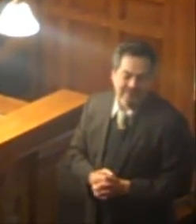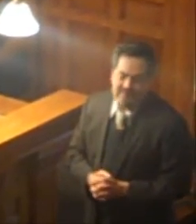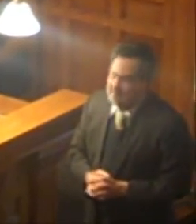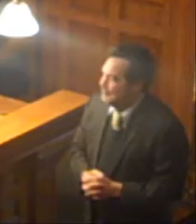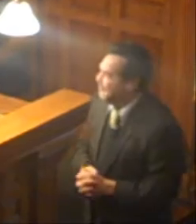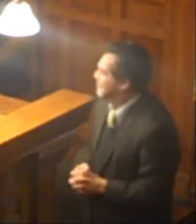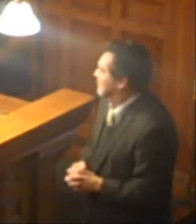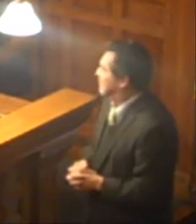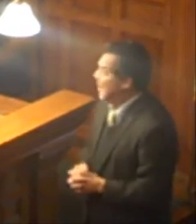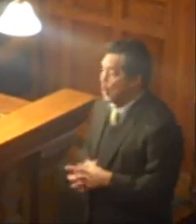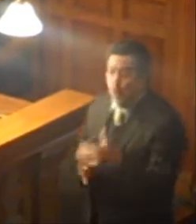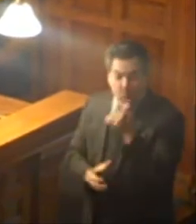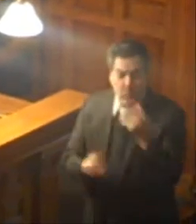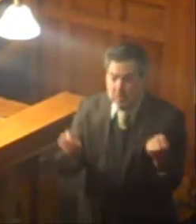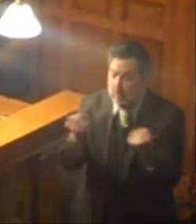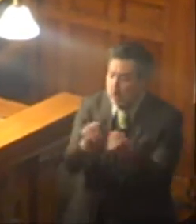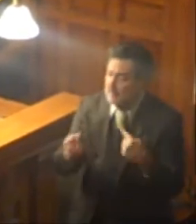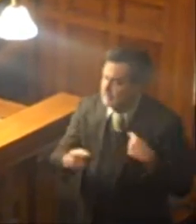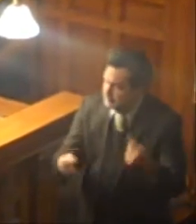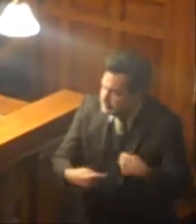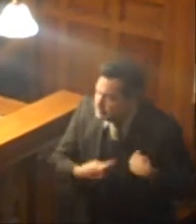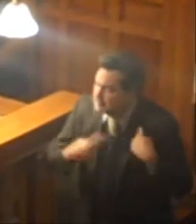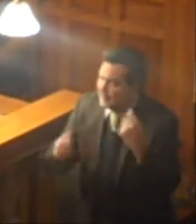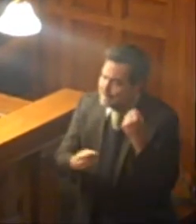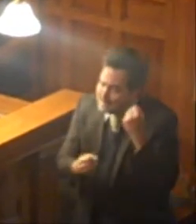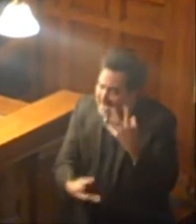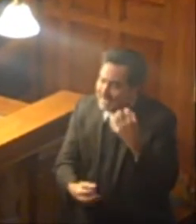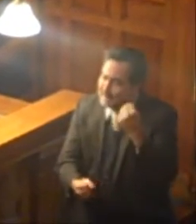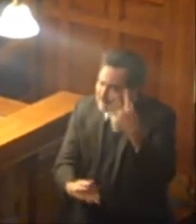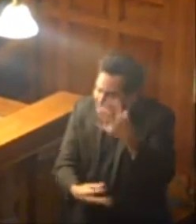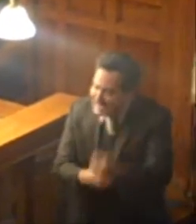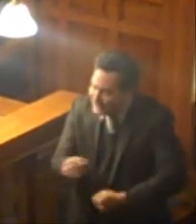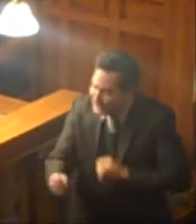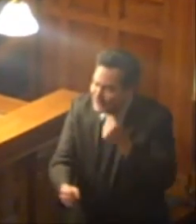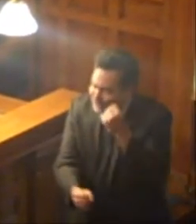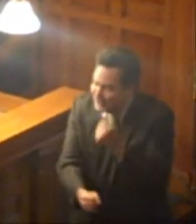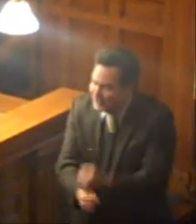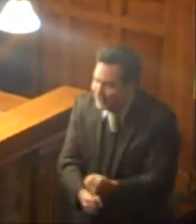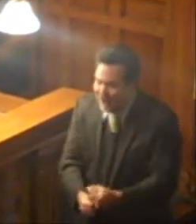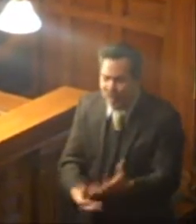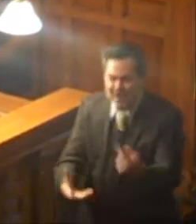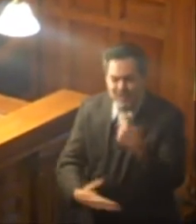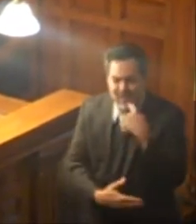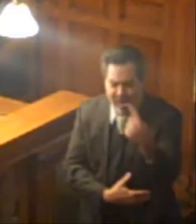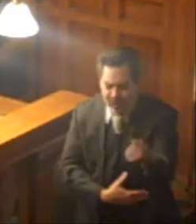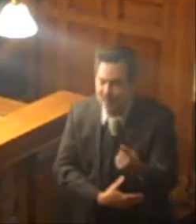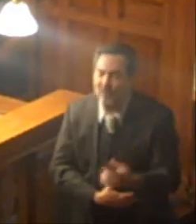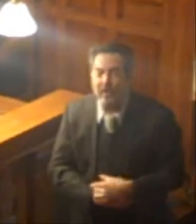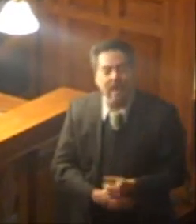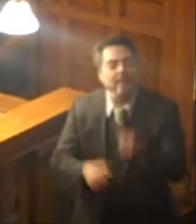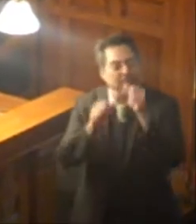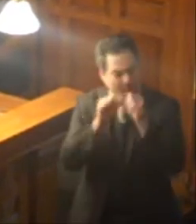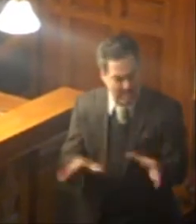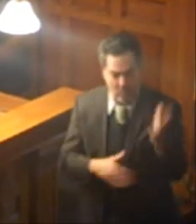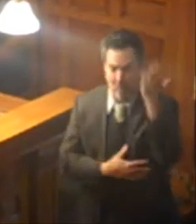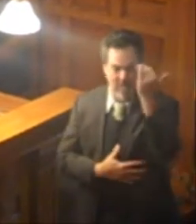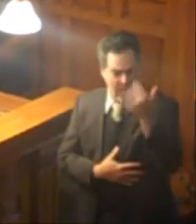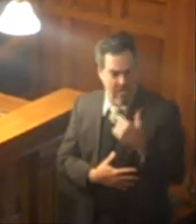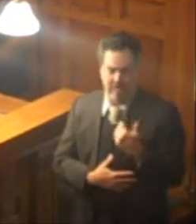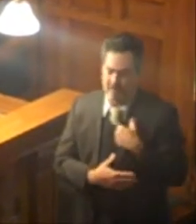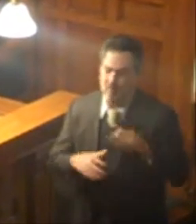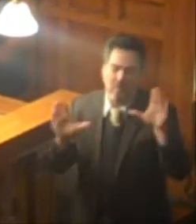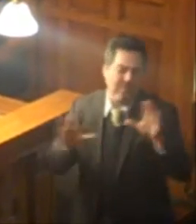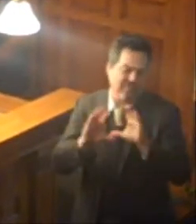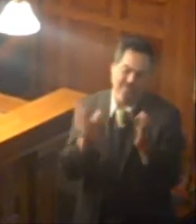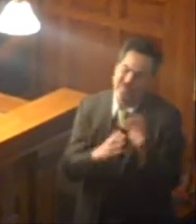To my supporters who have stood by me for so many years, I am truly blessed to have such a wonderful group of